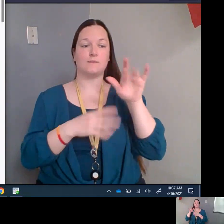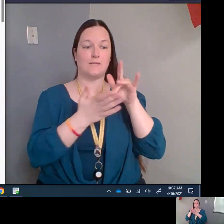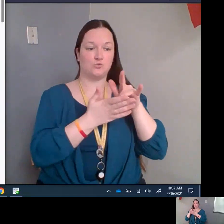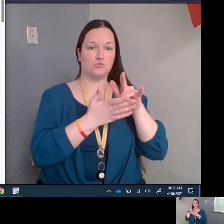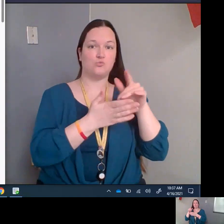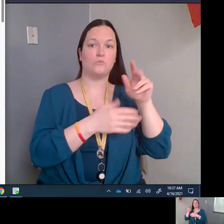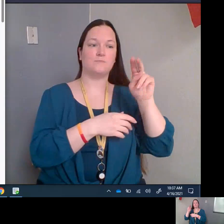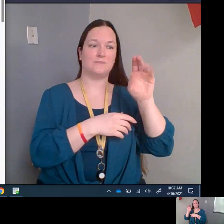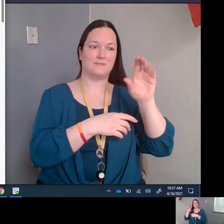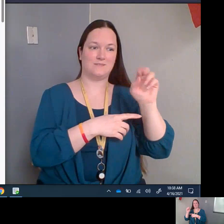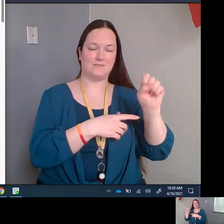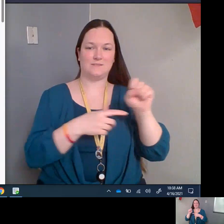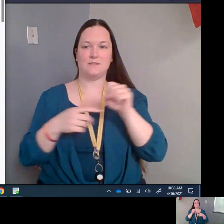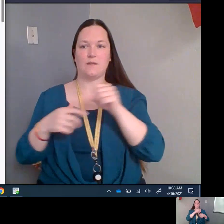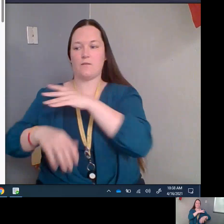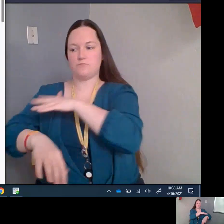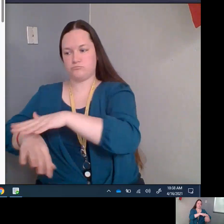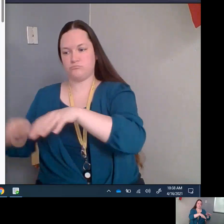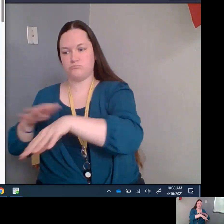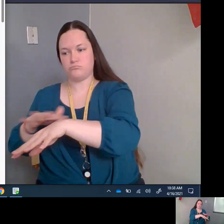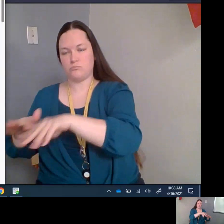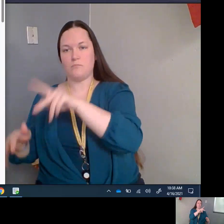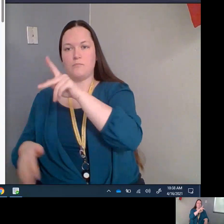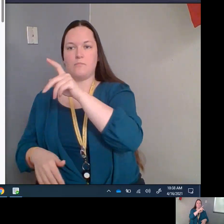system and the peripheral nervous system.